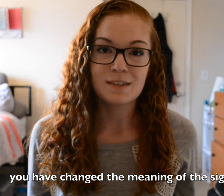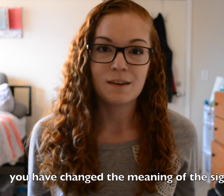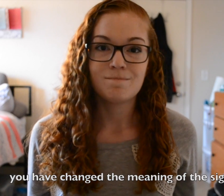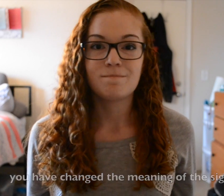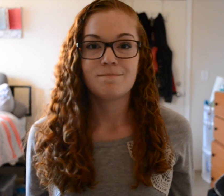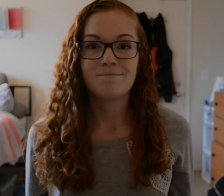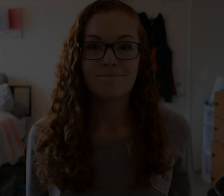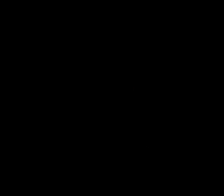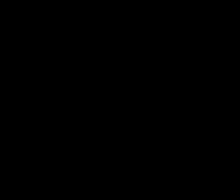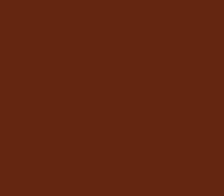sign.